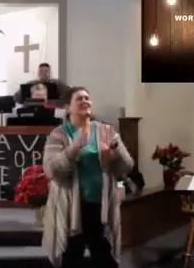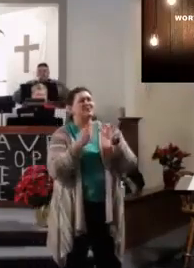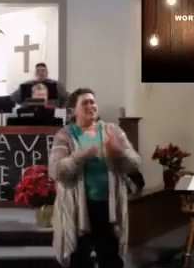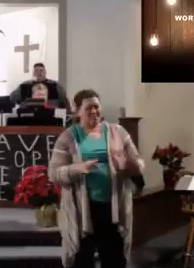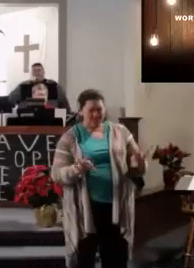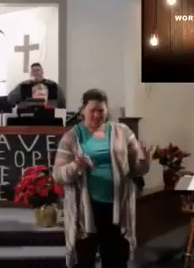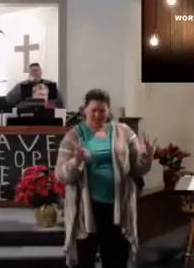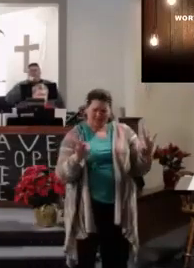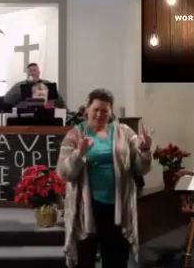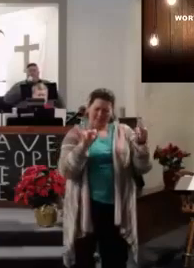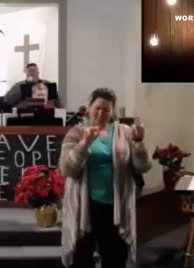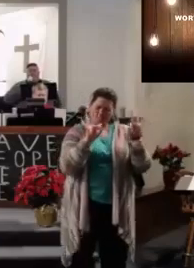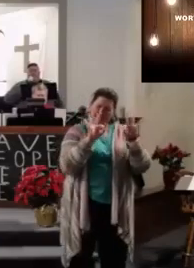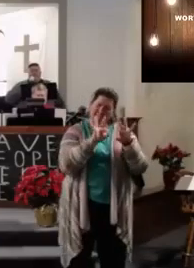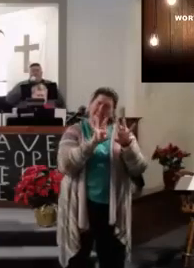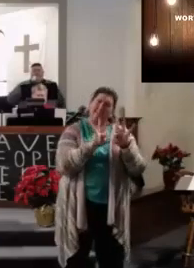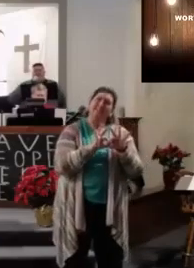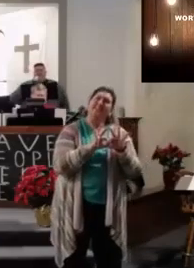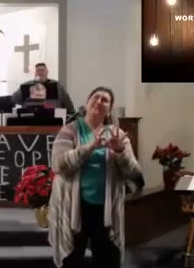Lord. Worthy,